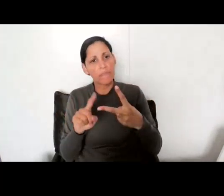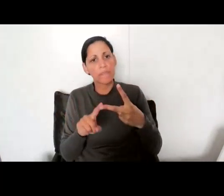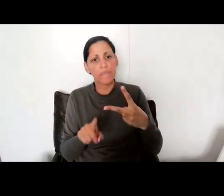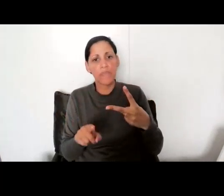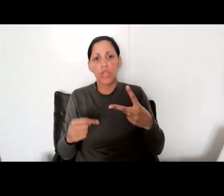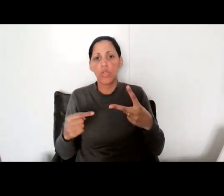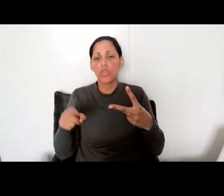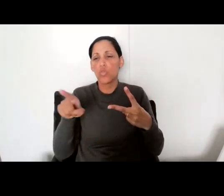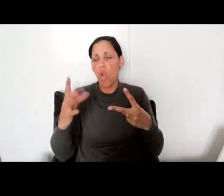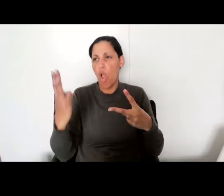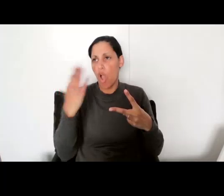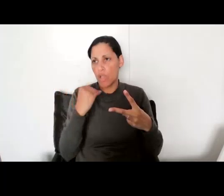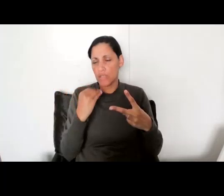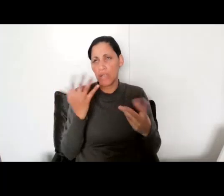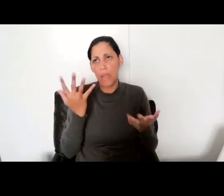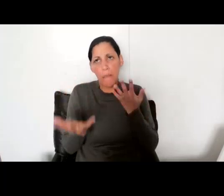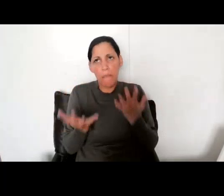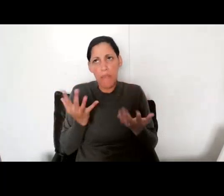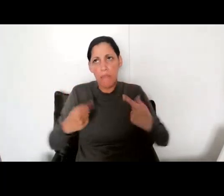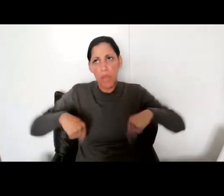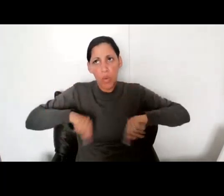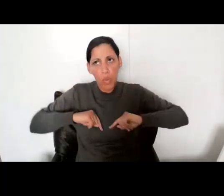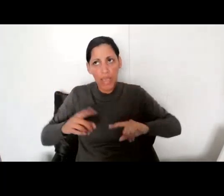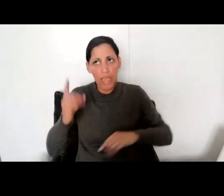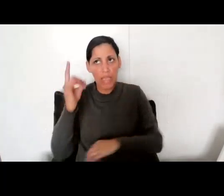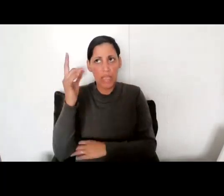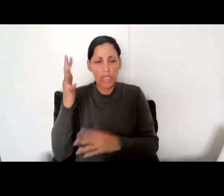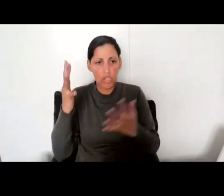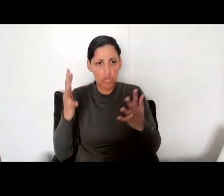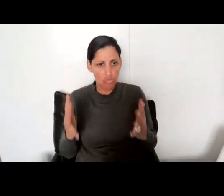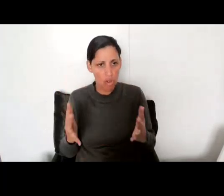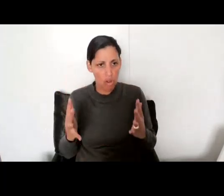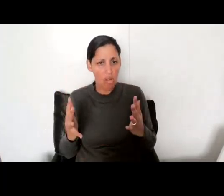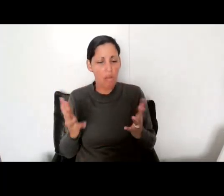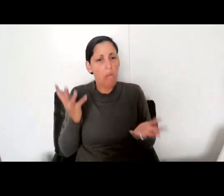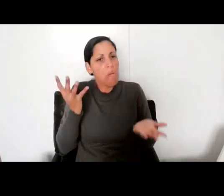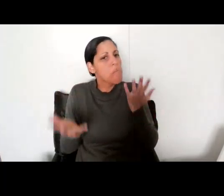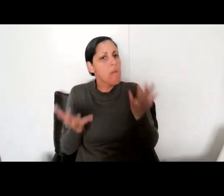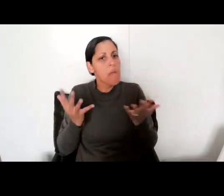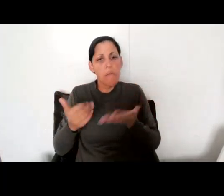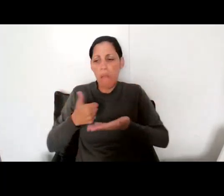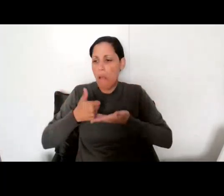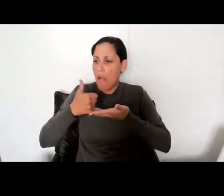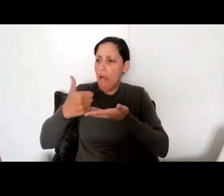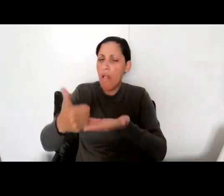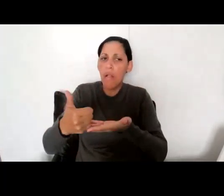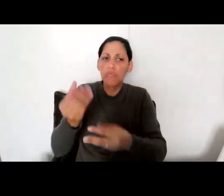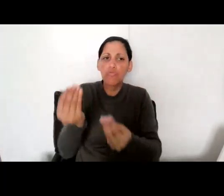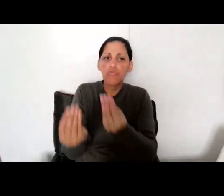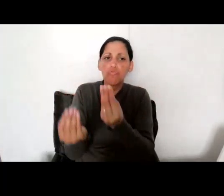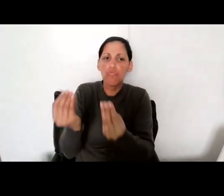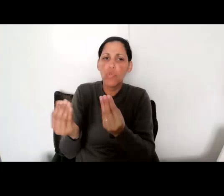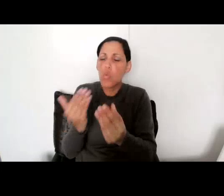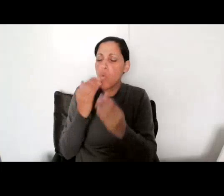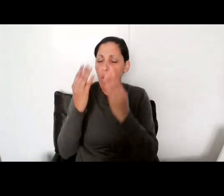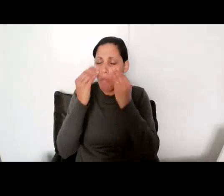we were teachers, what would we do to make things easier for our children with visual